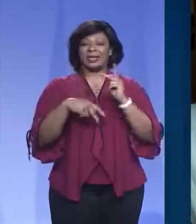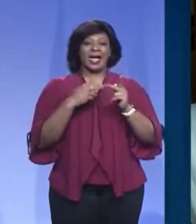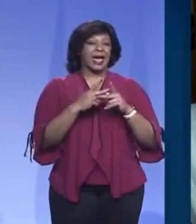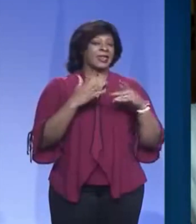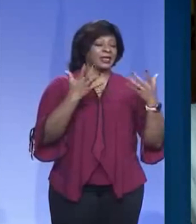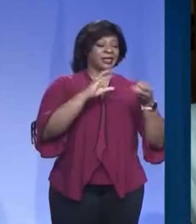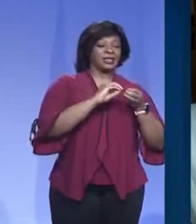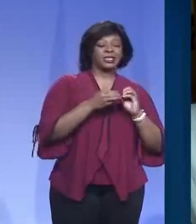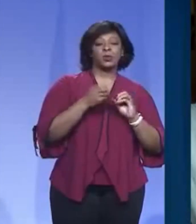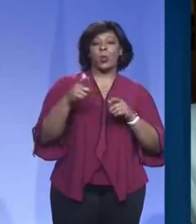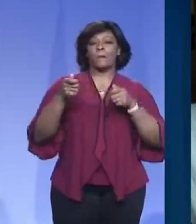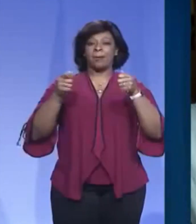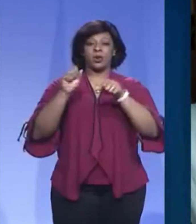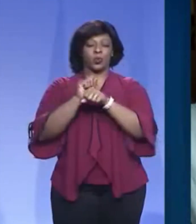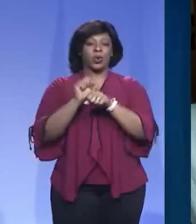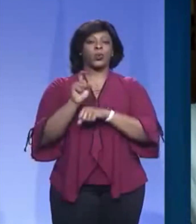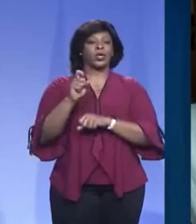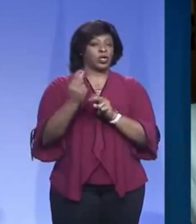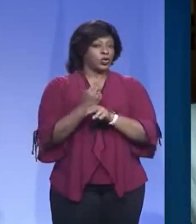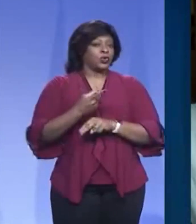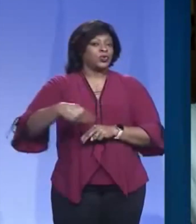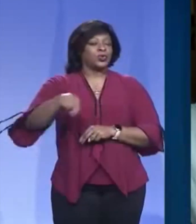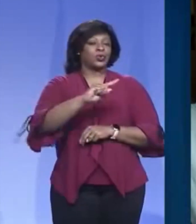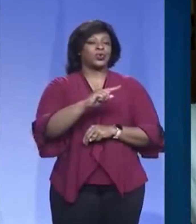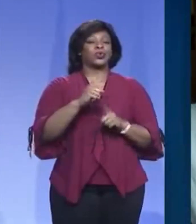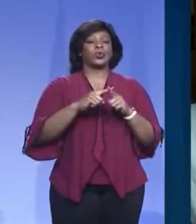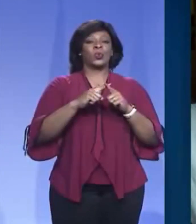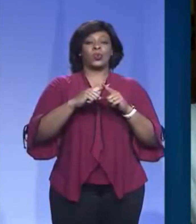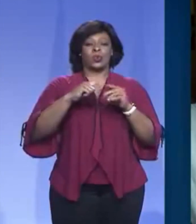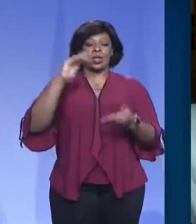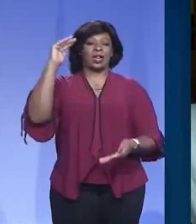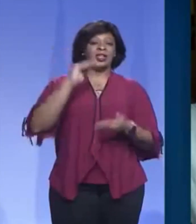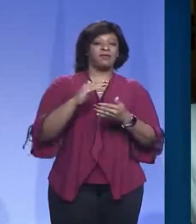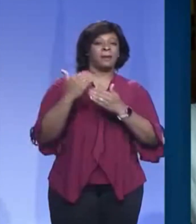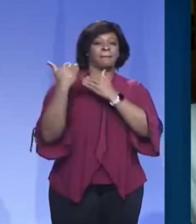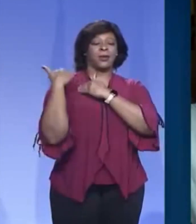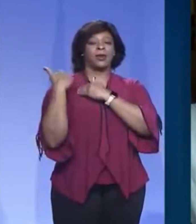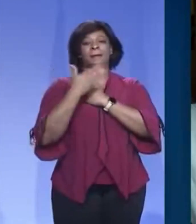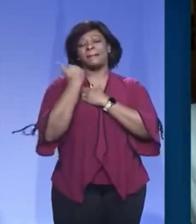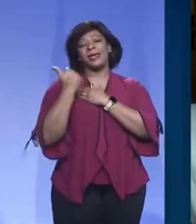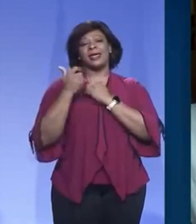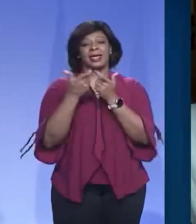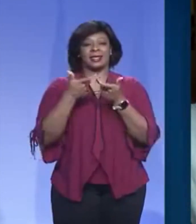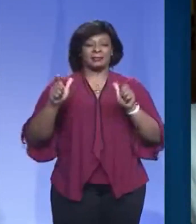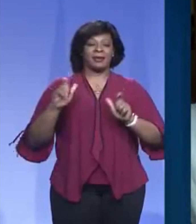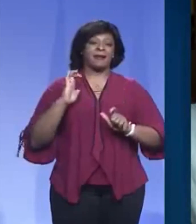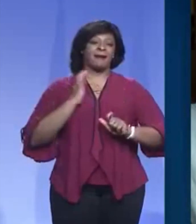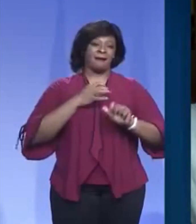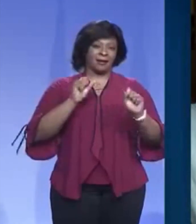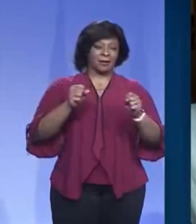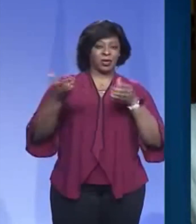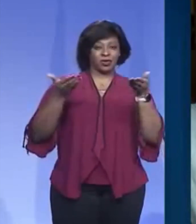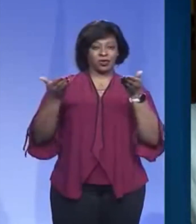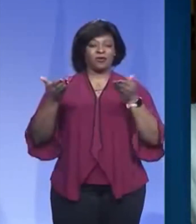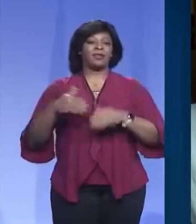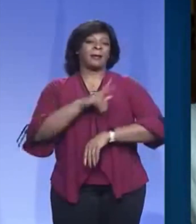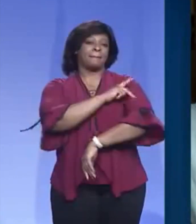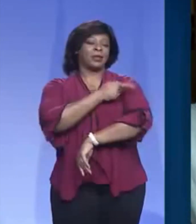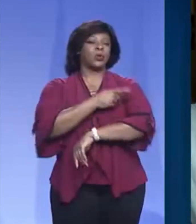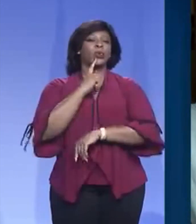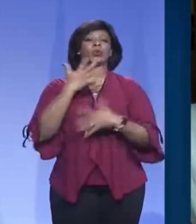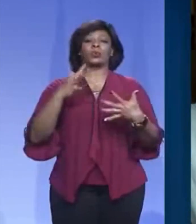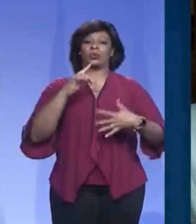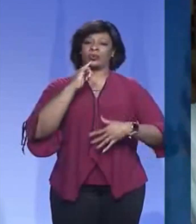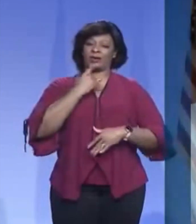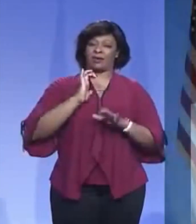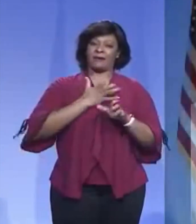or administrative work. We can use you to help alleviate the burden so that we can better expand our capacity to serve patients who are in critical need of